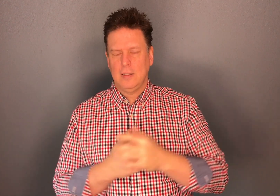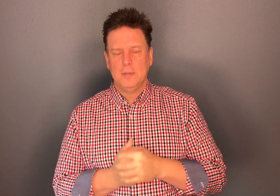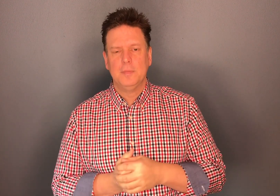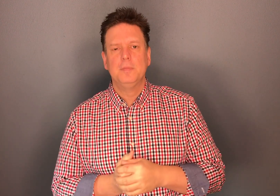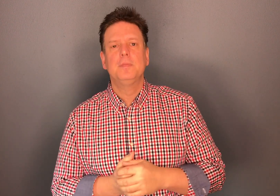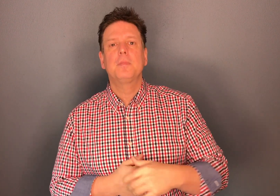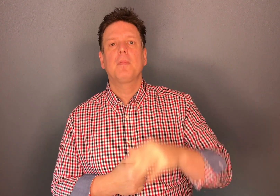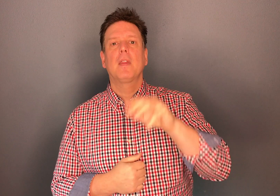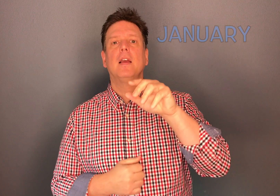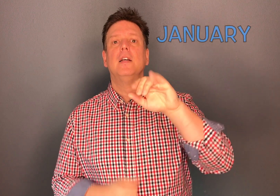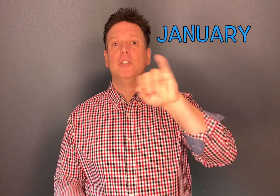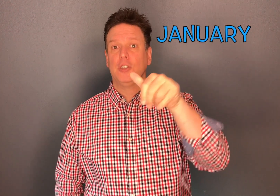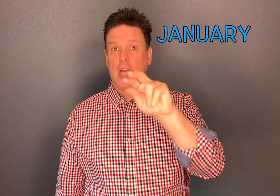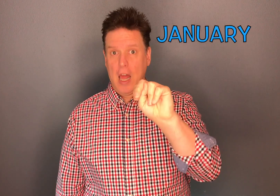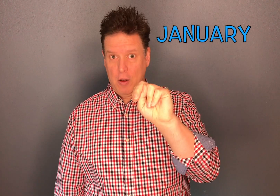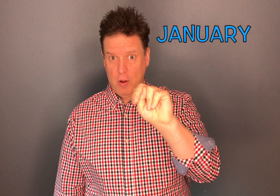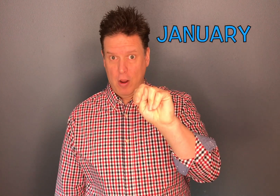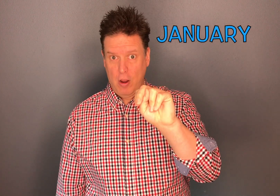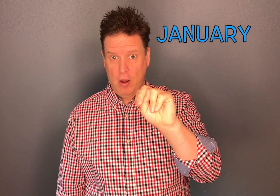fingerspelled signs.